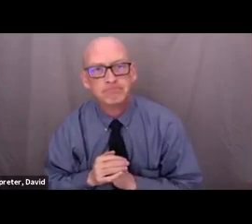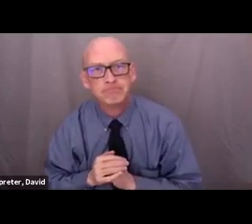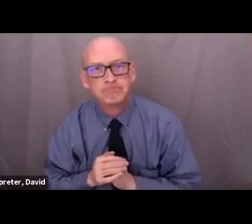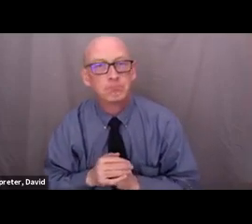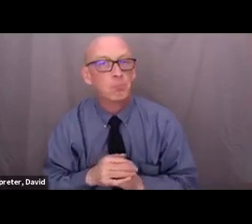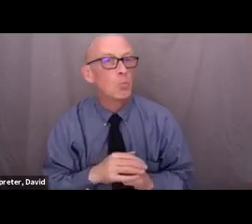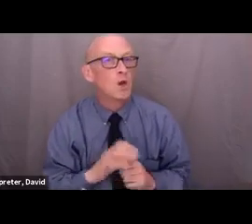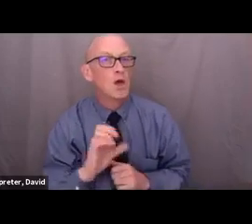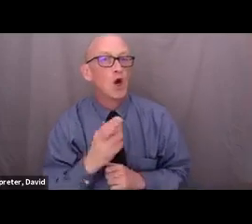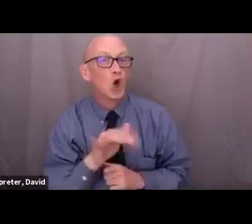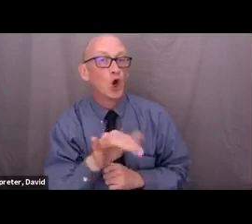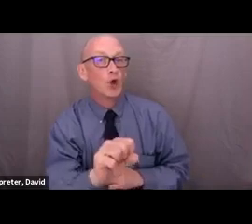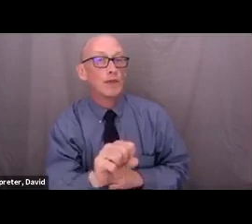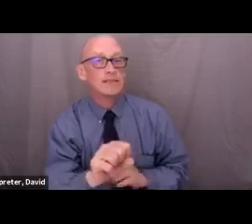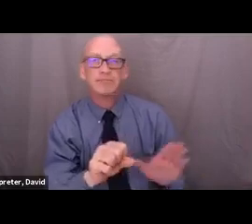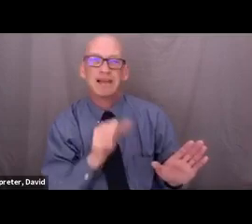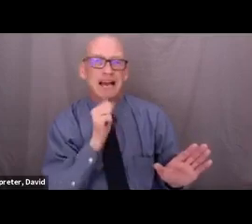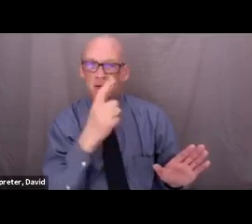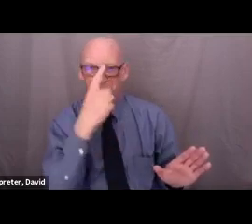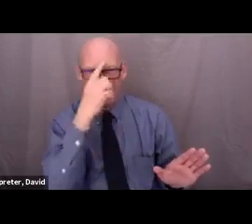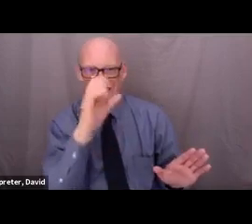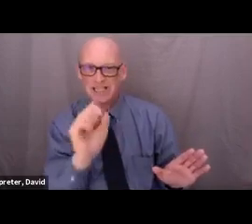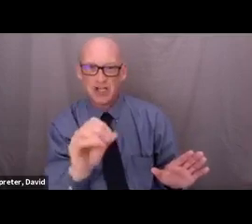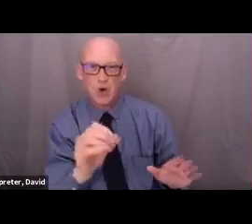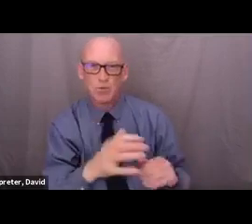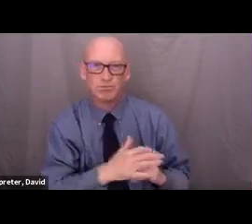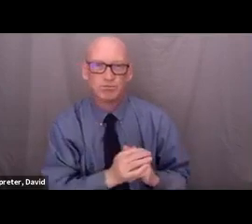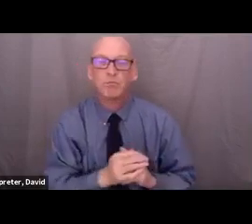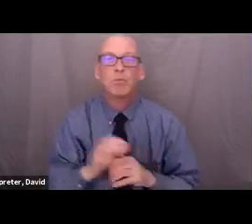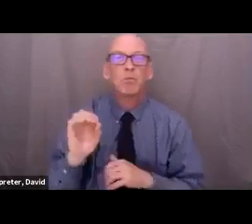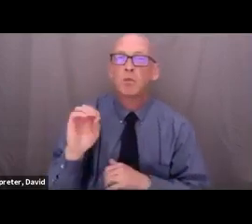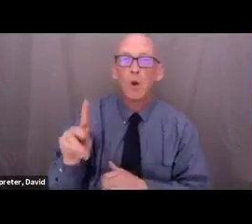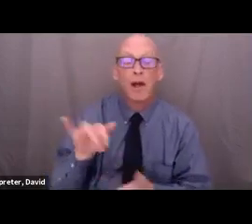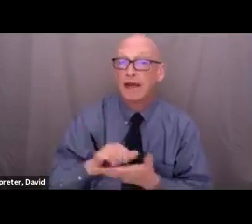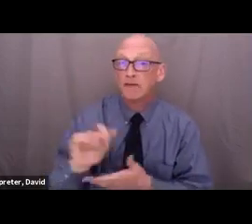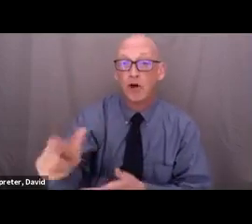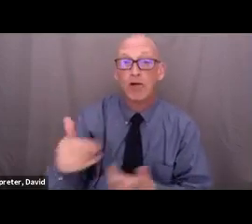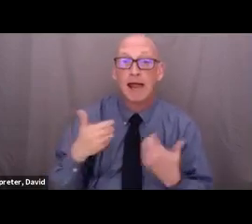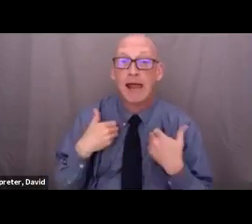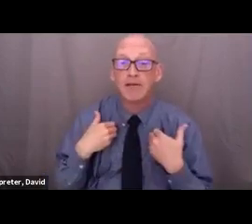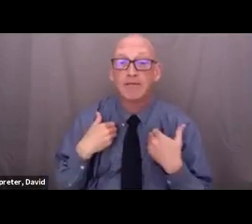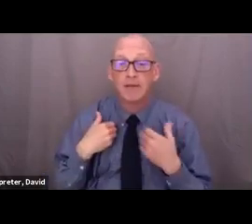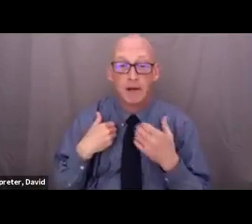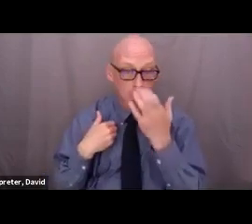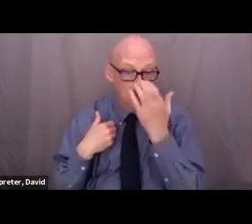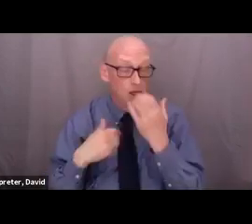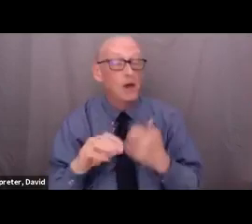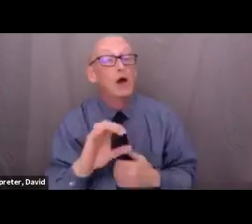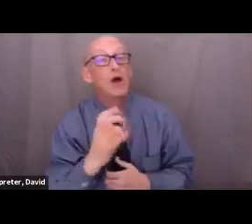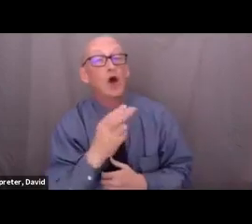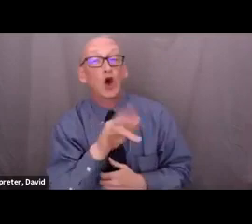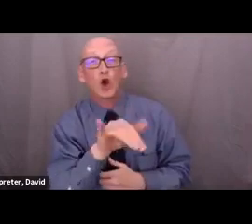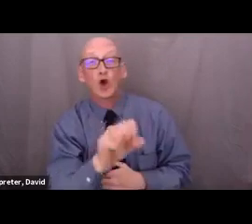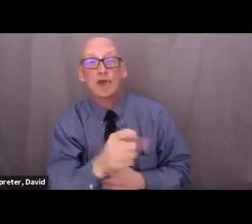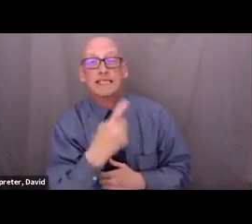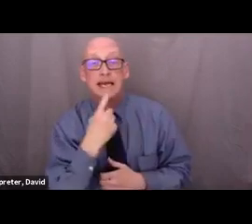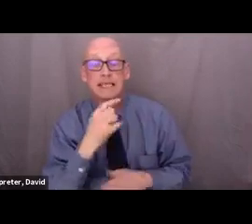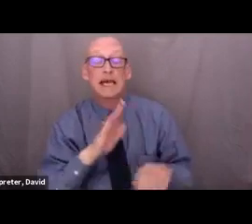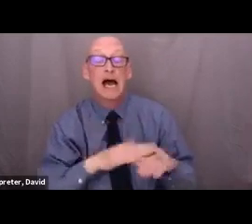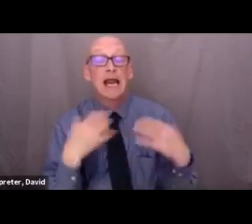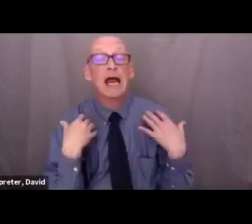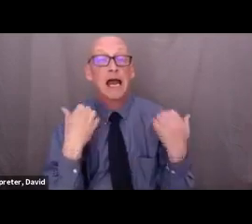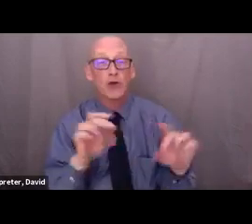I don't think so, Eric. Great. All right. Chris, that's all I have on that point. It is on the health department website. Yeah. Thank